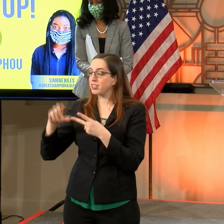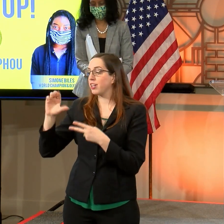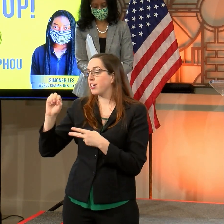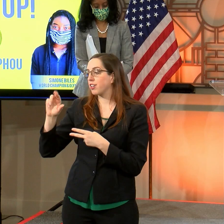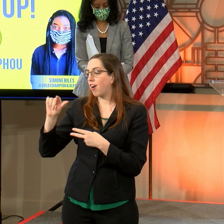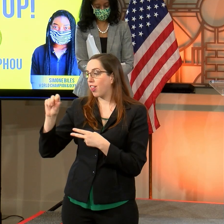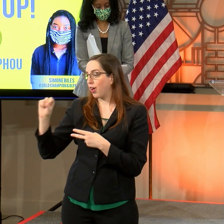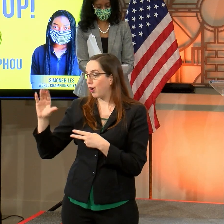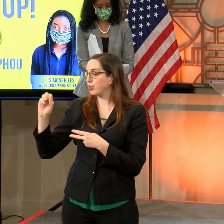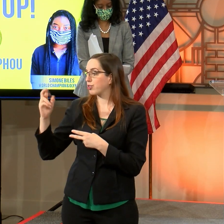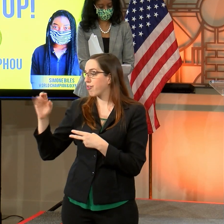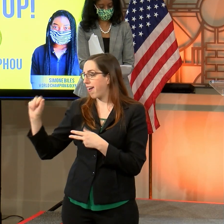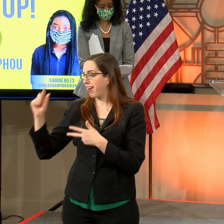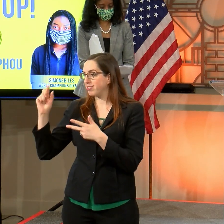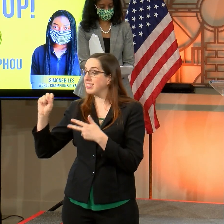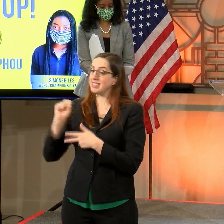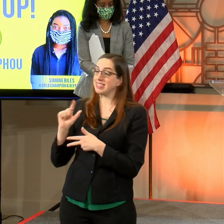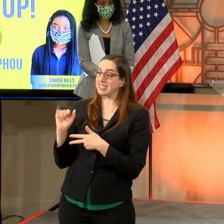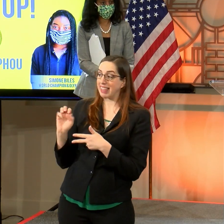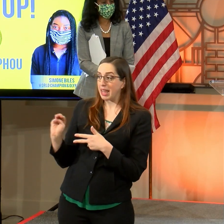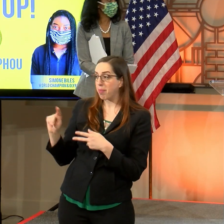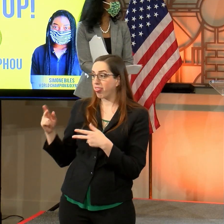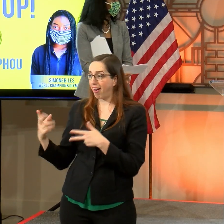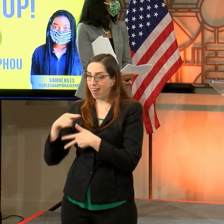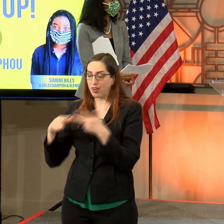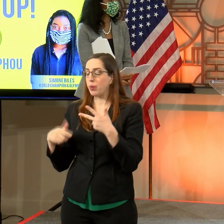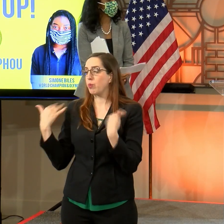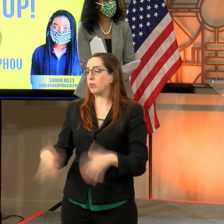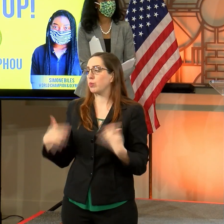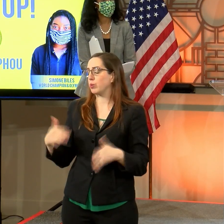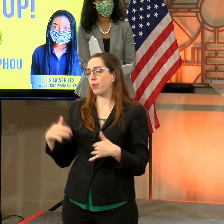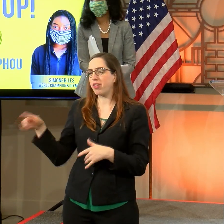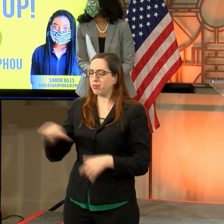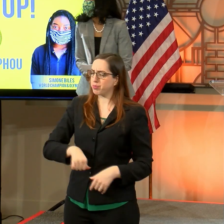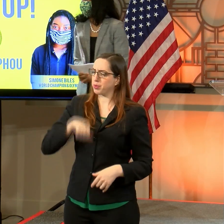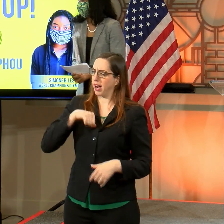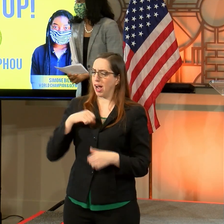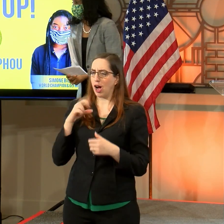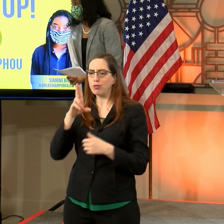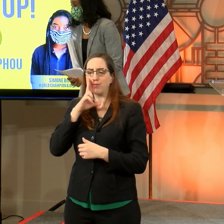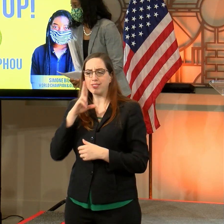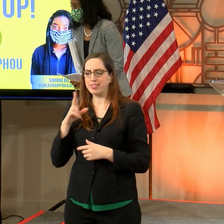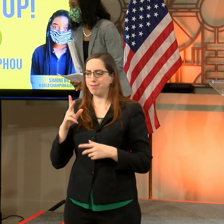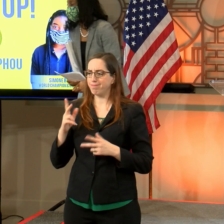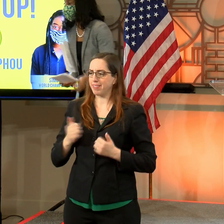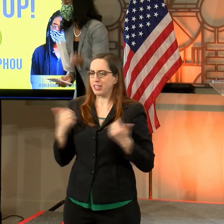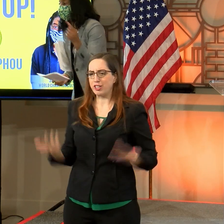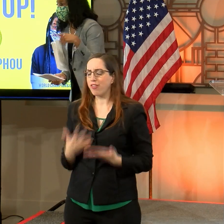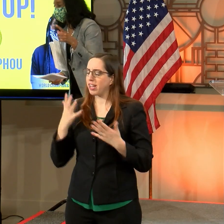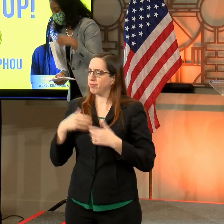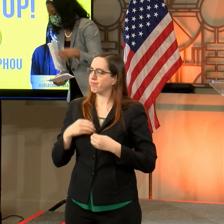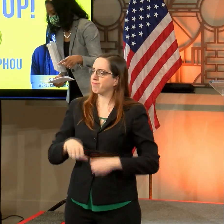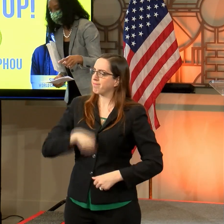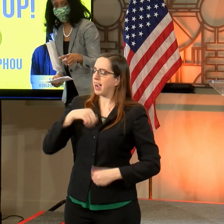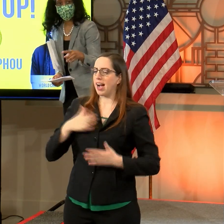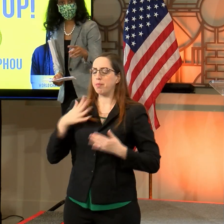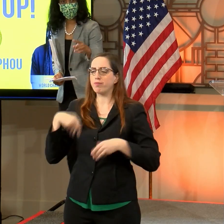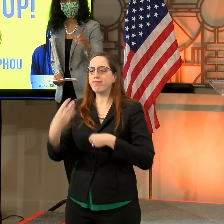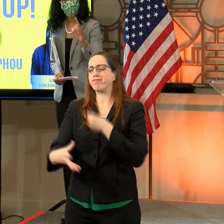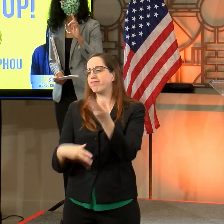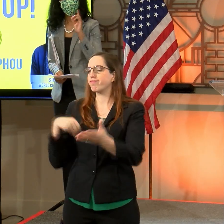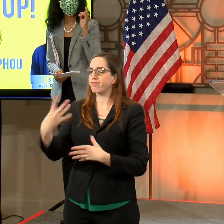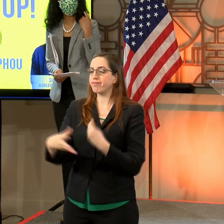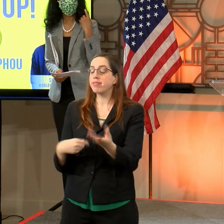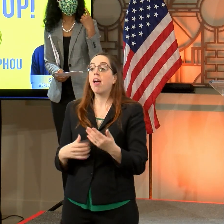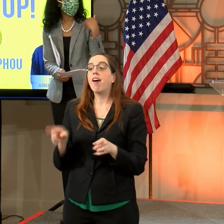Slim Thug. I can't thank these individuals. They are just proud Houstonians, and they continue to give over and over again. I also want to